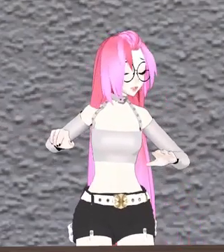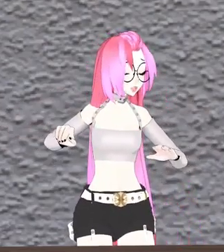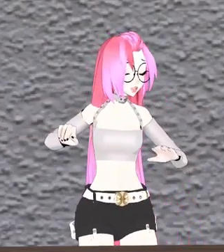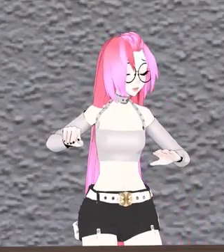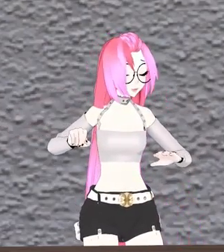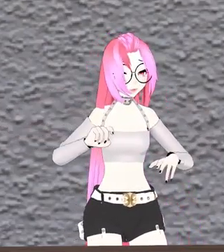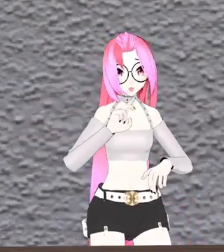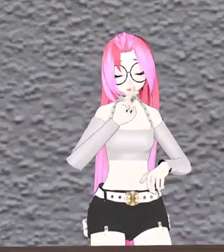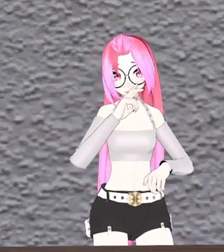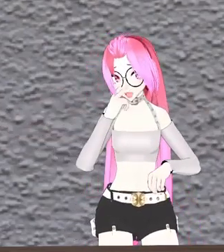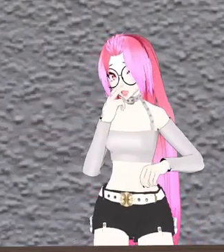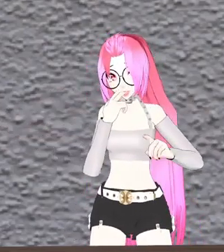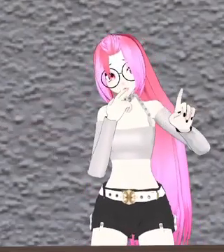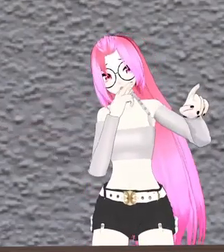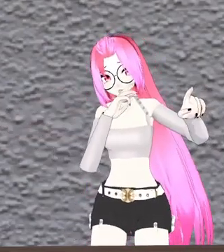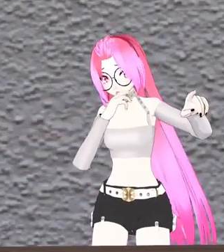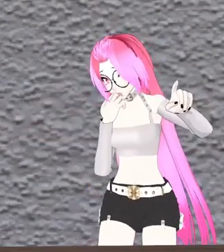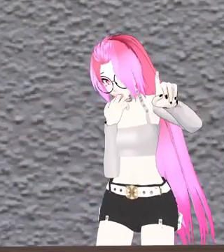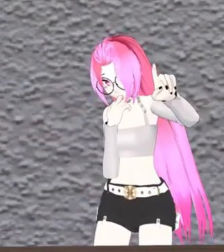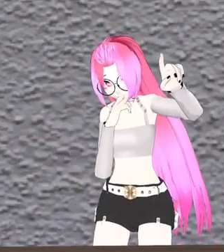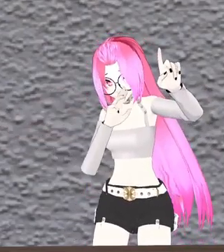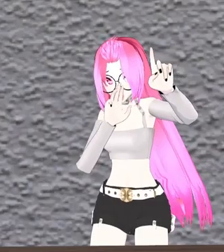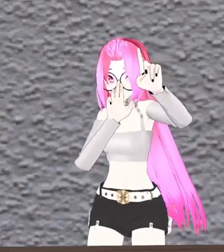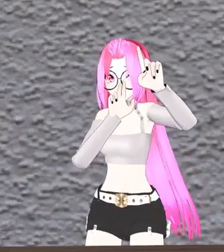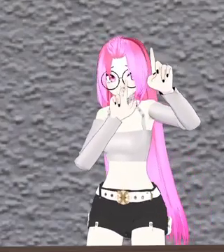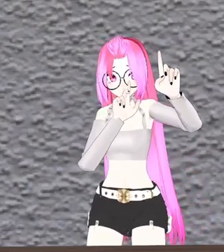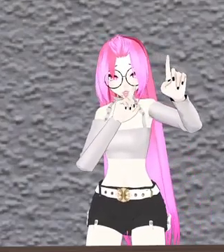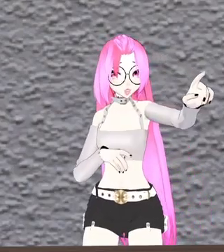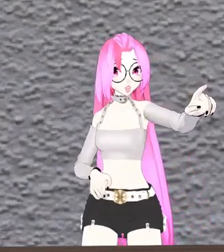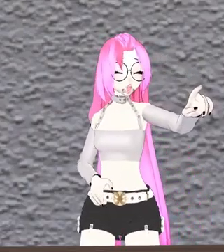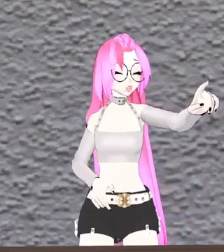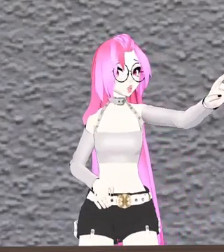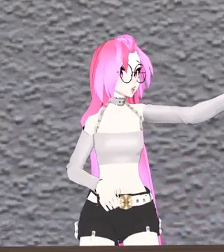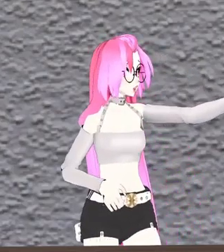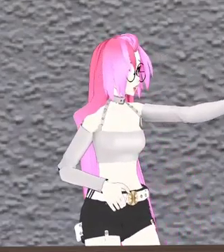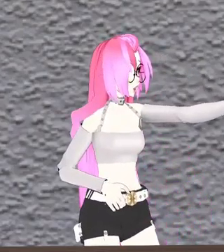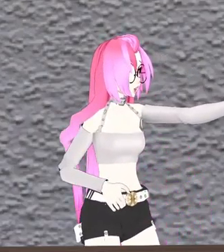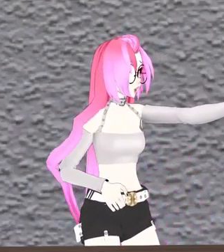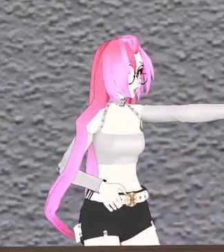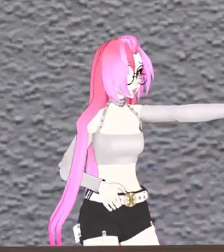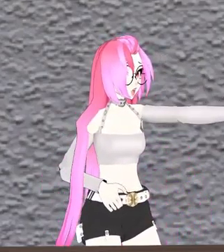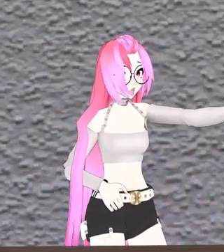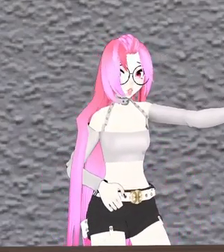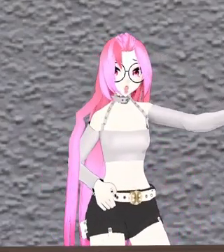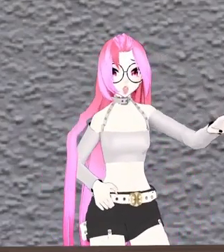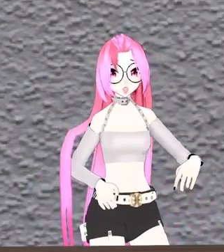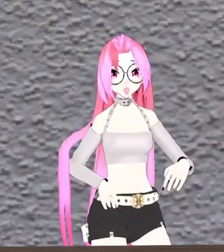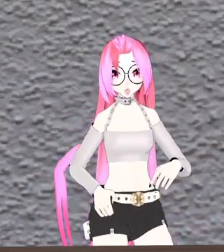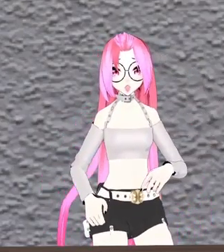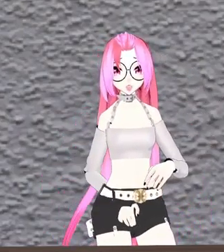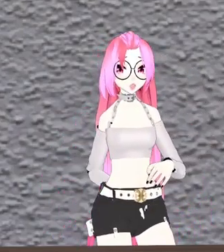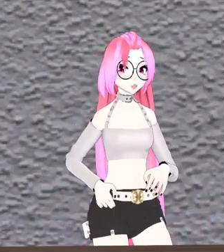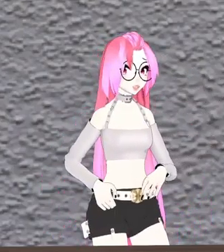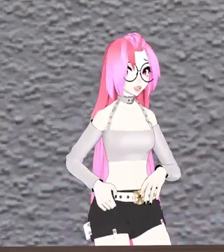Okay? So I want everyone to show me right now the correct way to fingerspell two separate words. I want everyone to fingerspell red